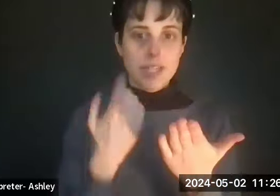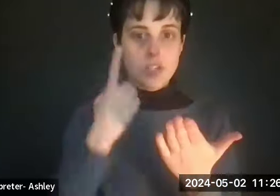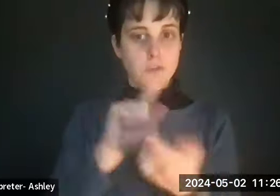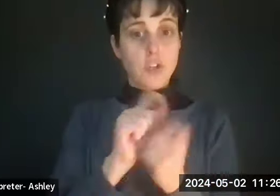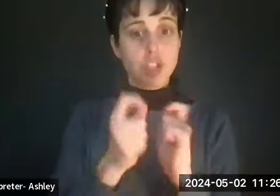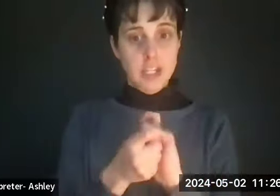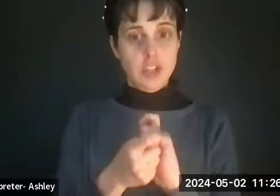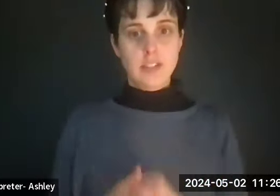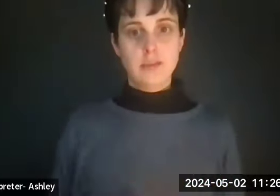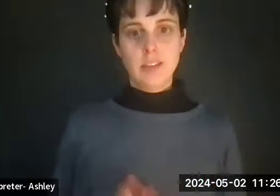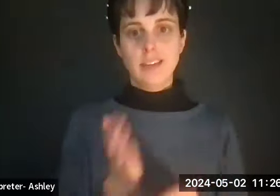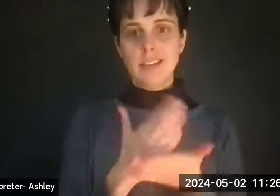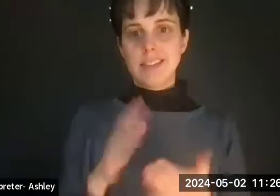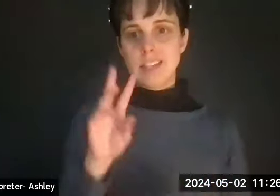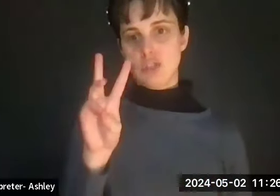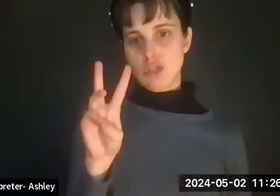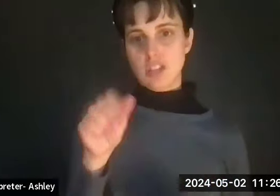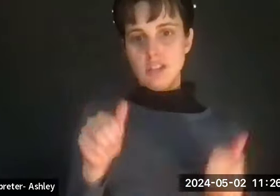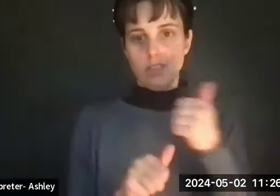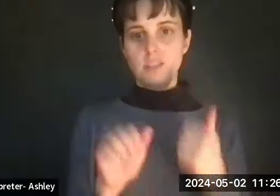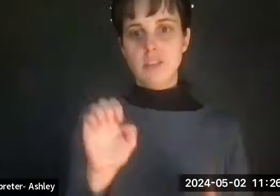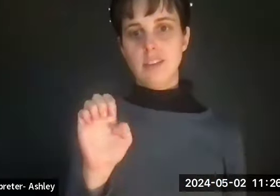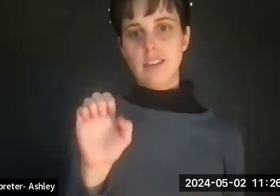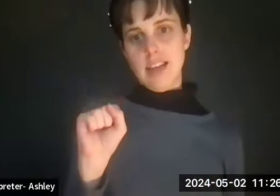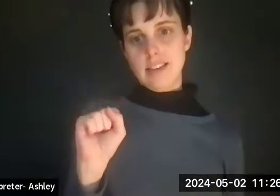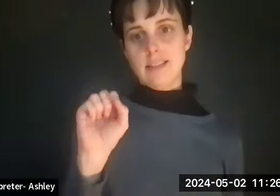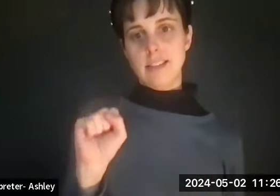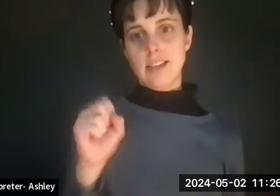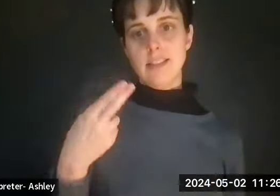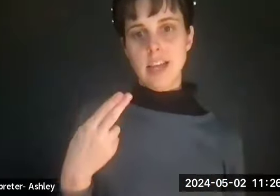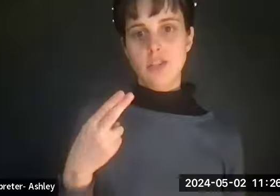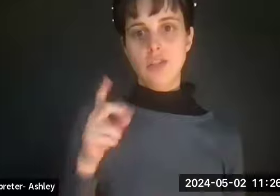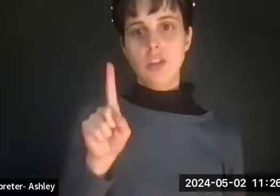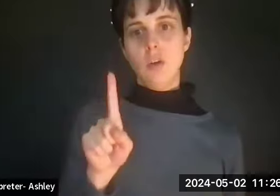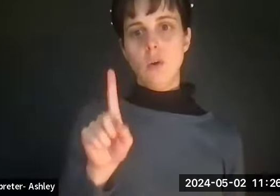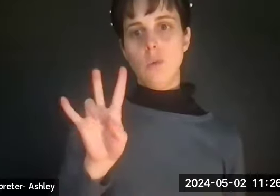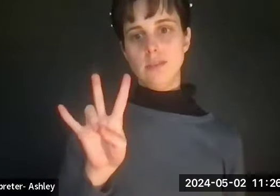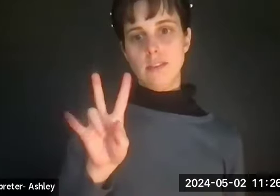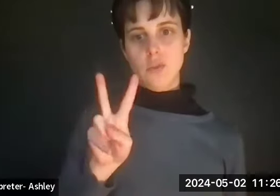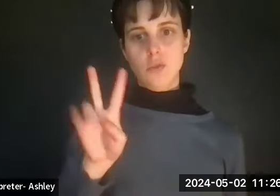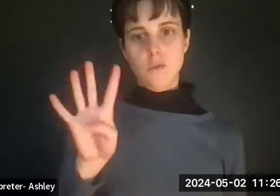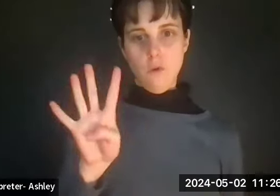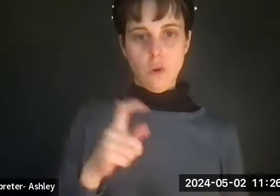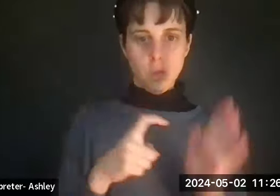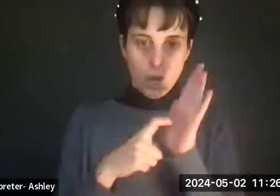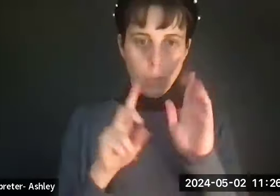Section 6 of INGRO's second substitute House Bill 7024 requires the department to adopt the following